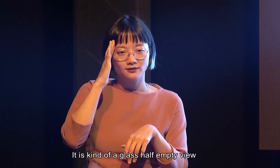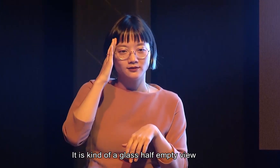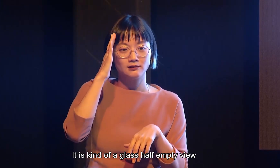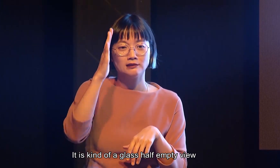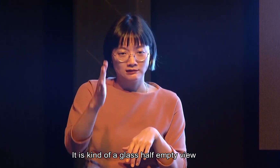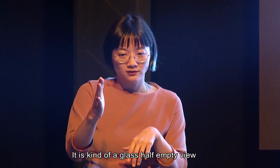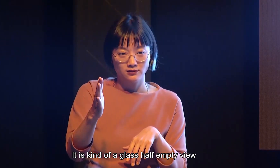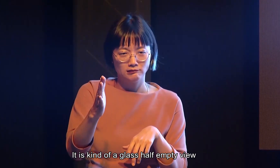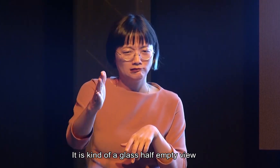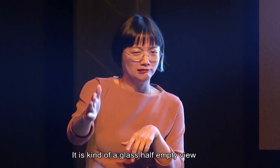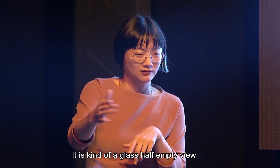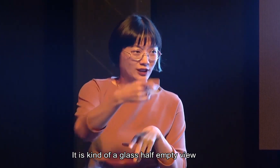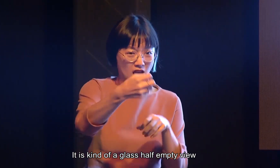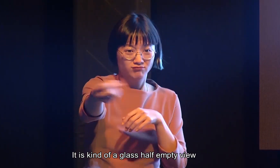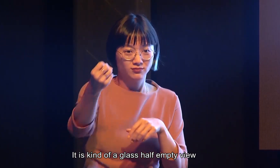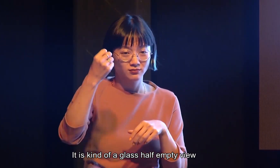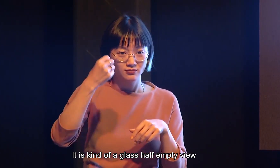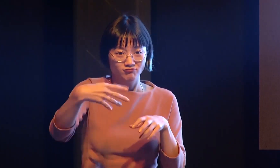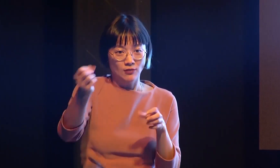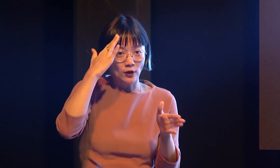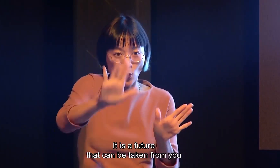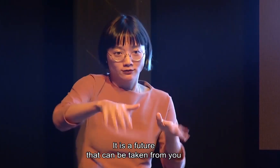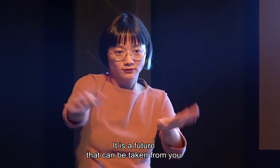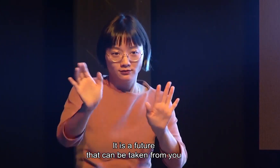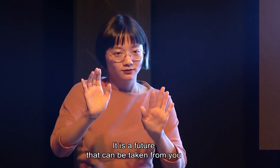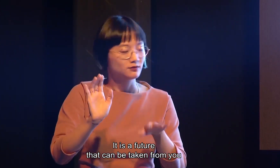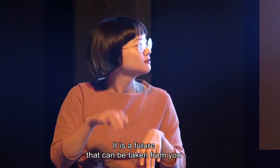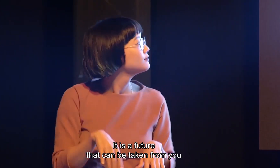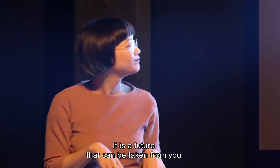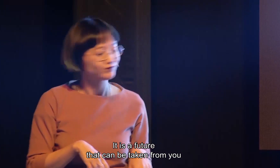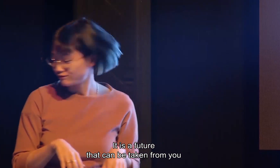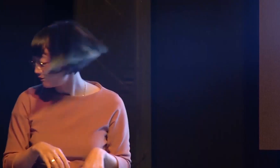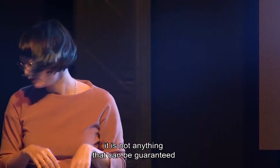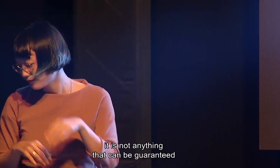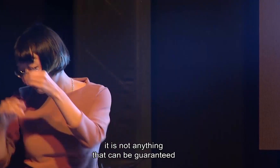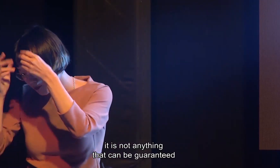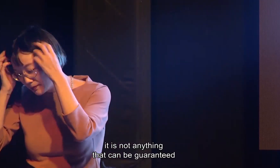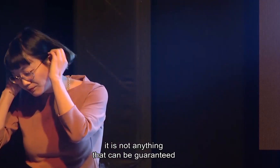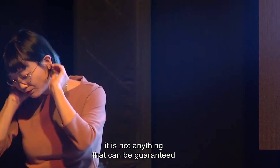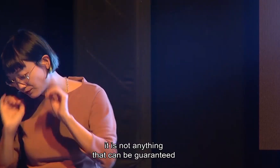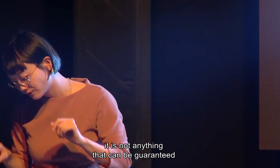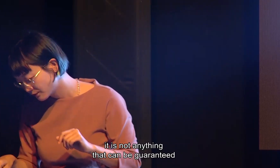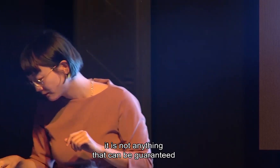a glass half empty view. It's a future that can be taken from you. It's not anything that's guaranteed.